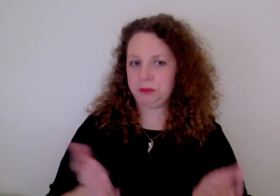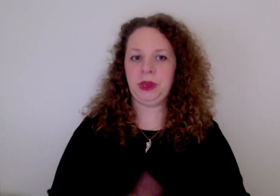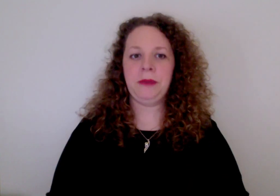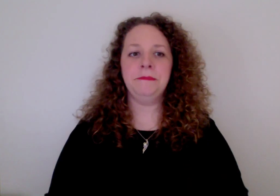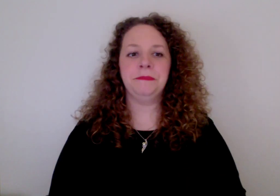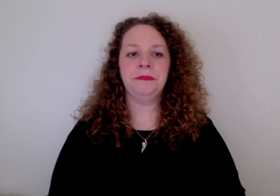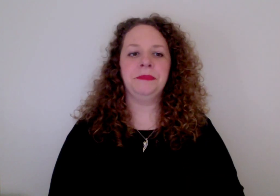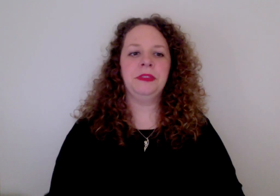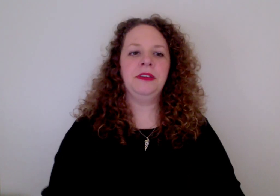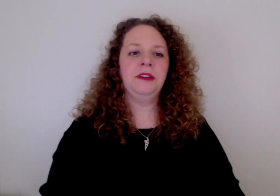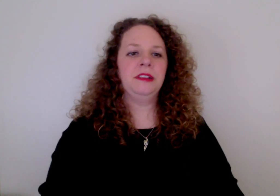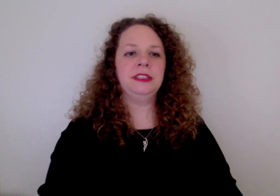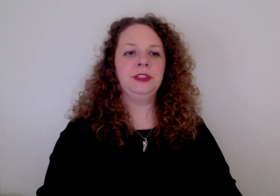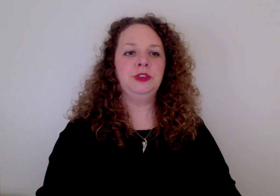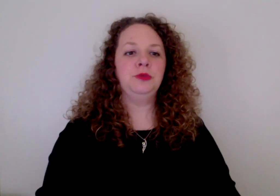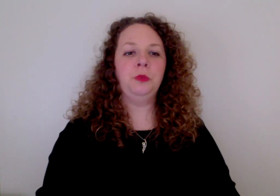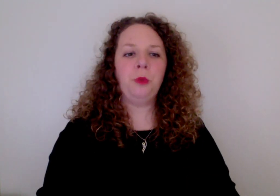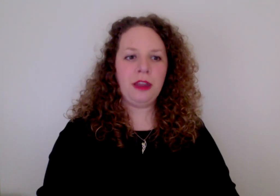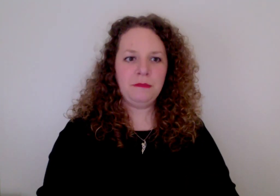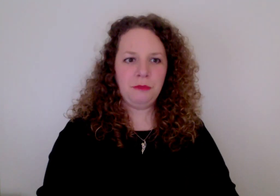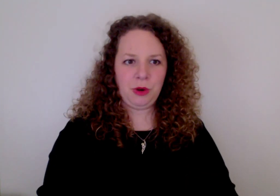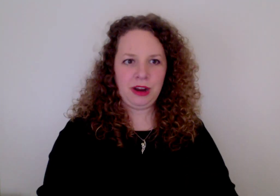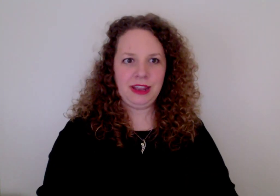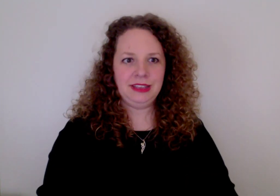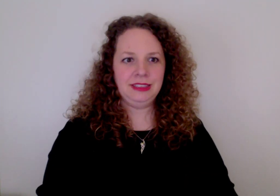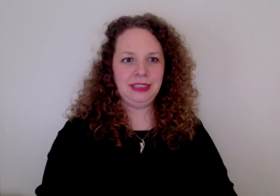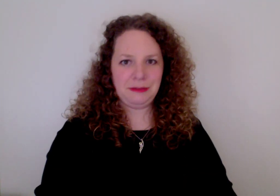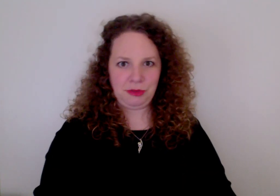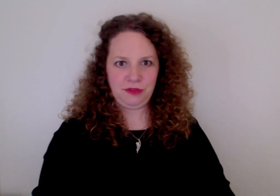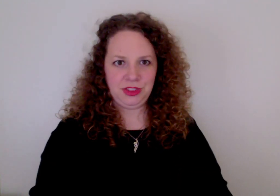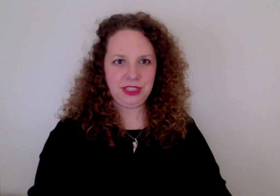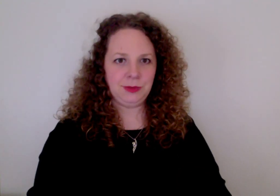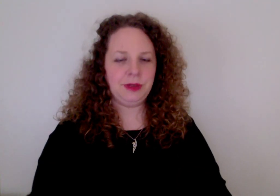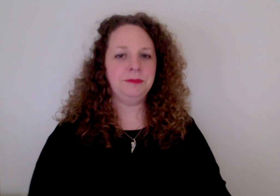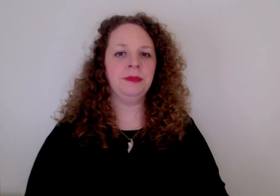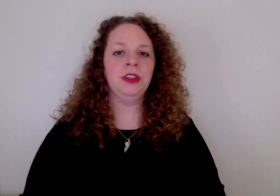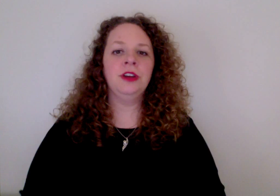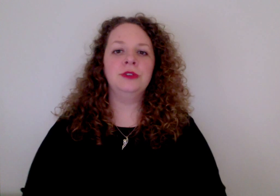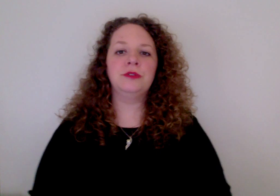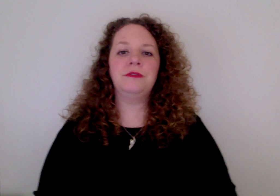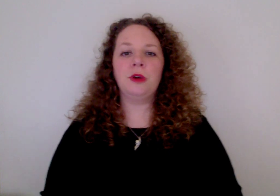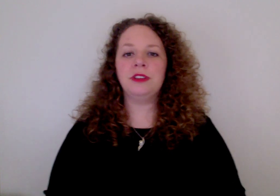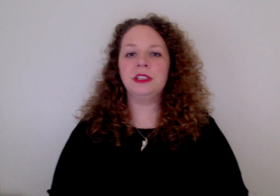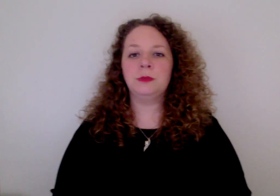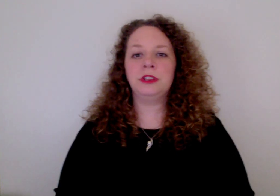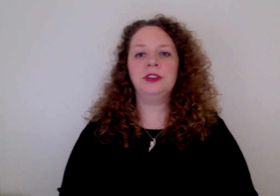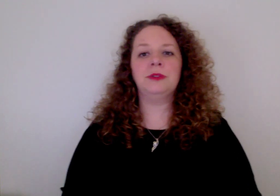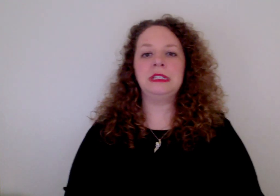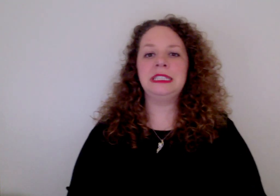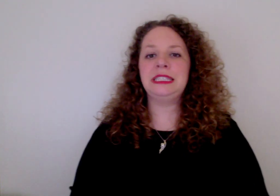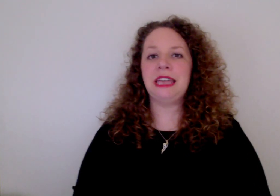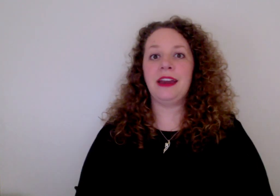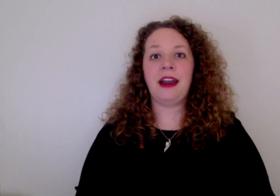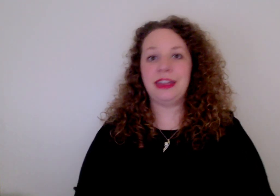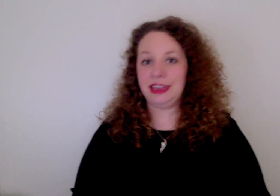okay, let's do one more example for this one. So for this one, you're going to say, I can't find